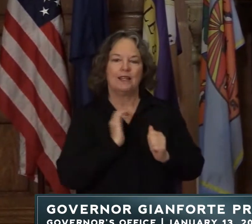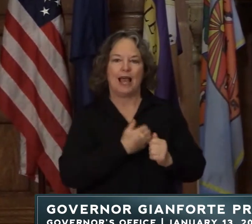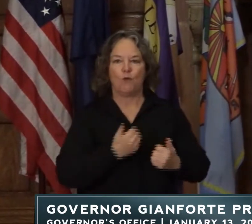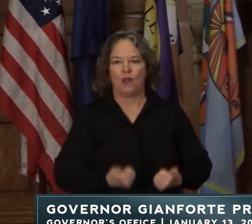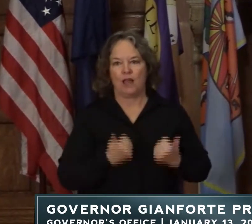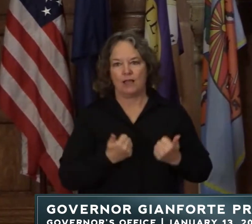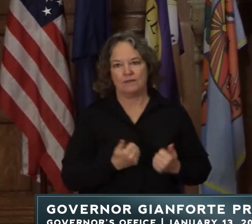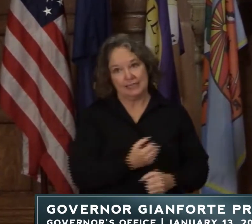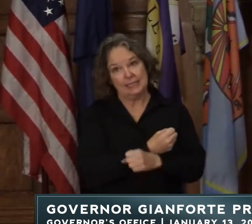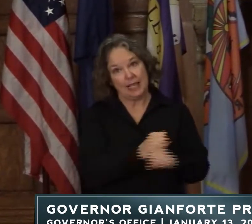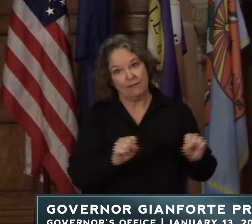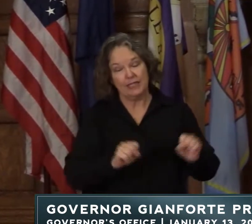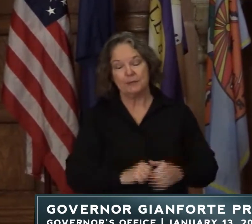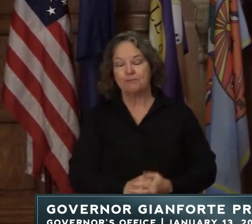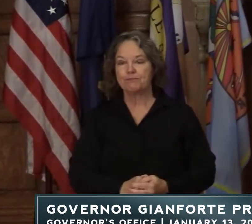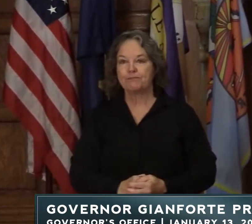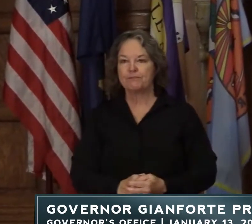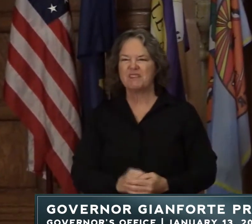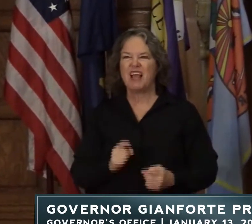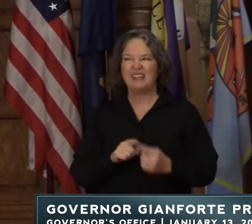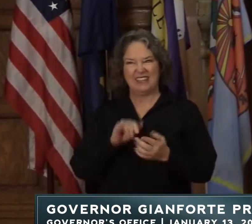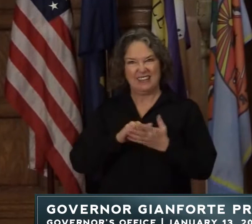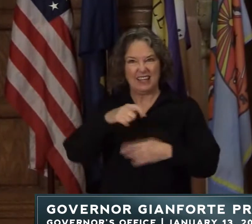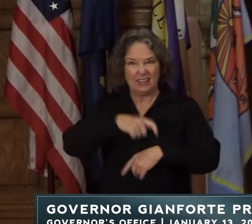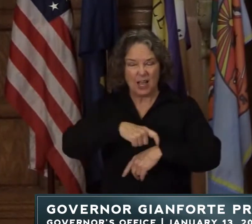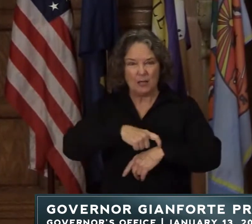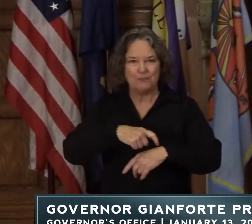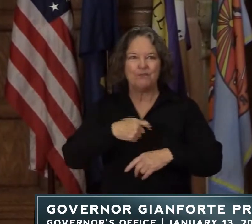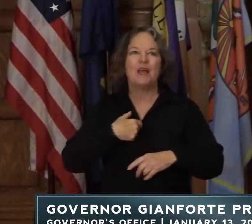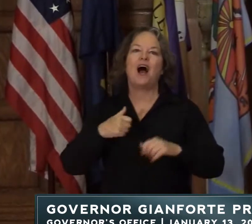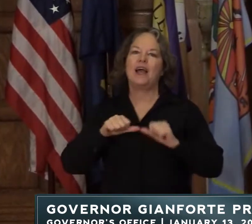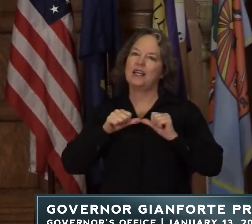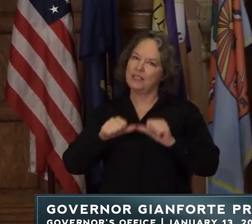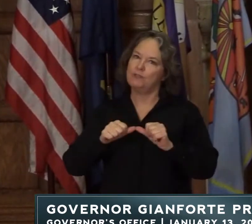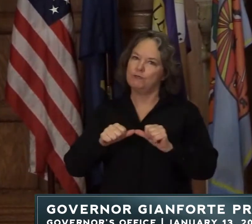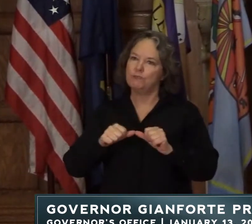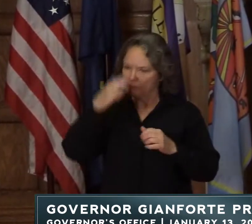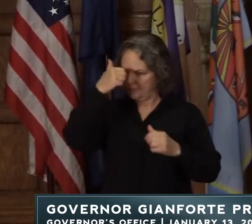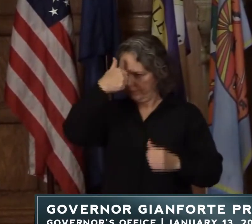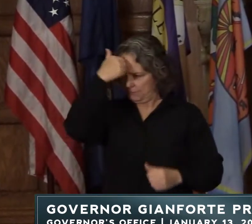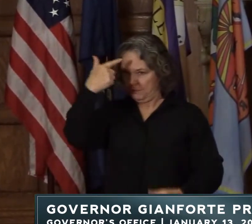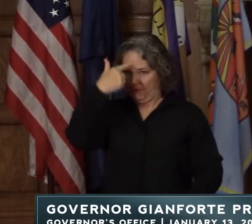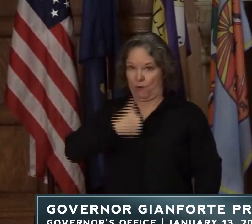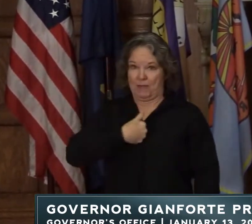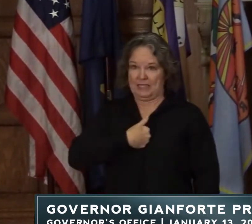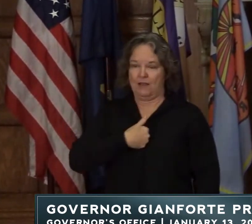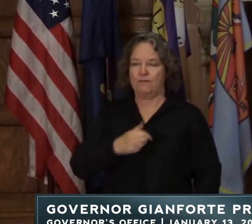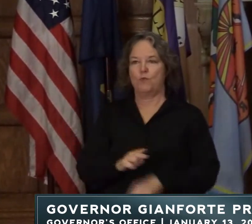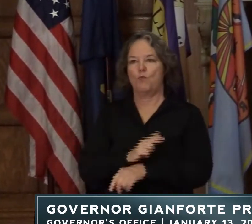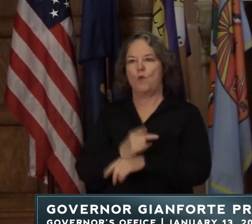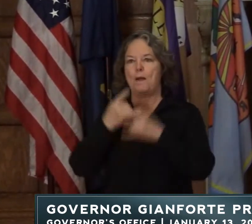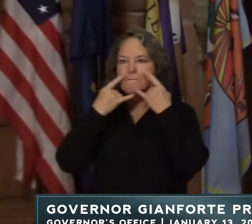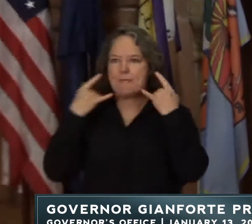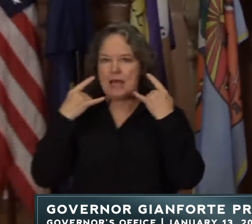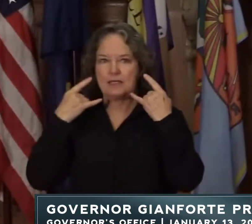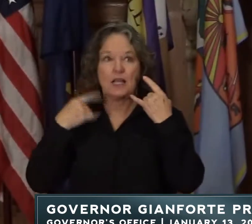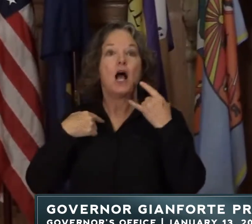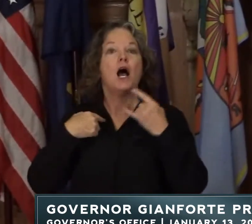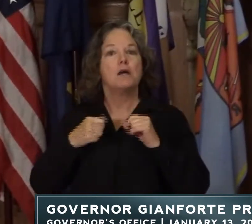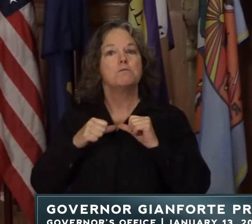manner. Until we get there, I continue to choose to wear a mask, and I encourage others to do the